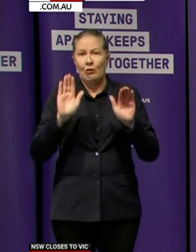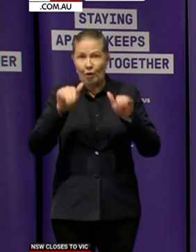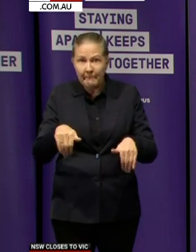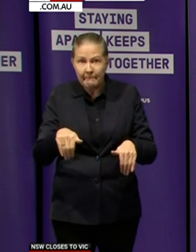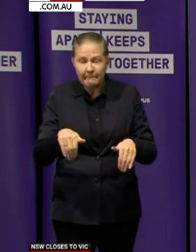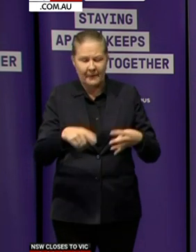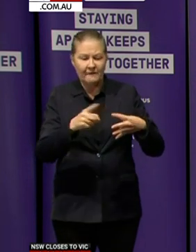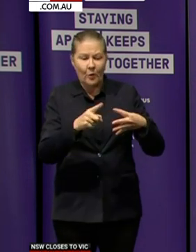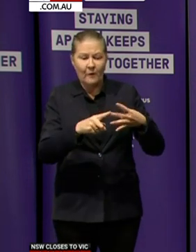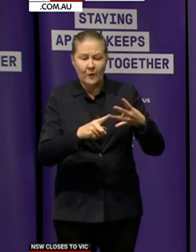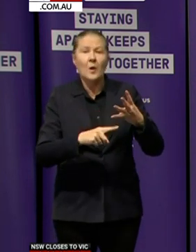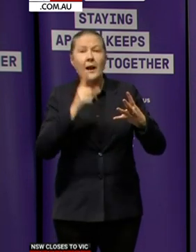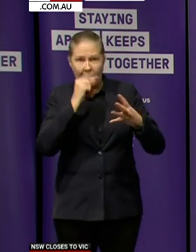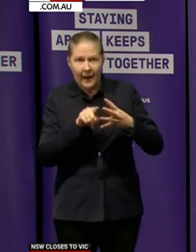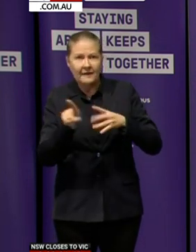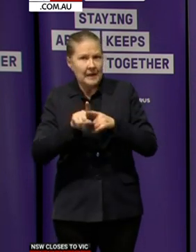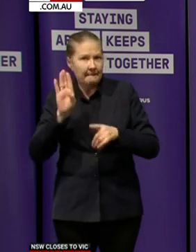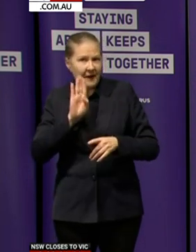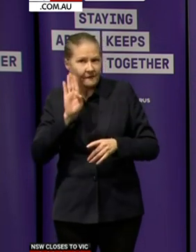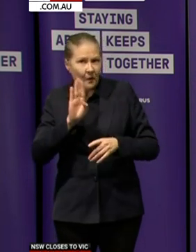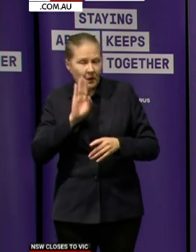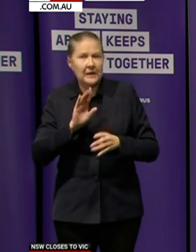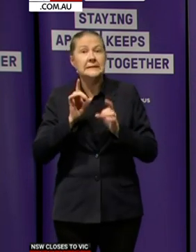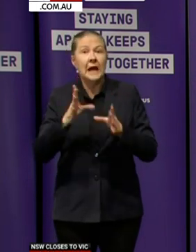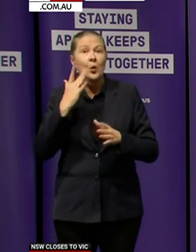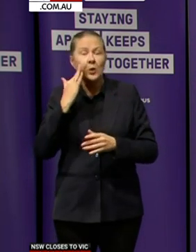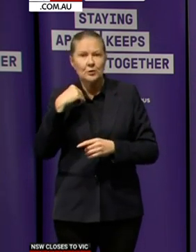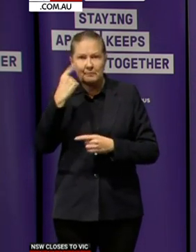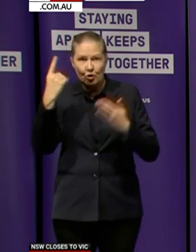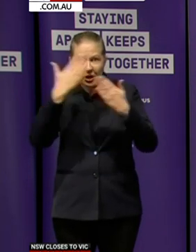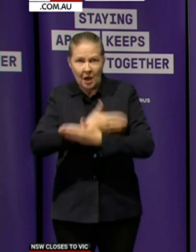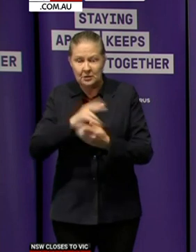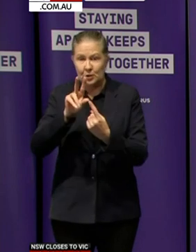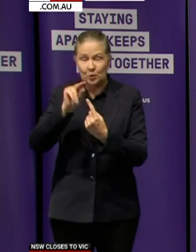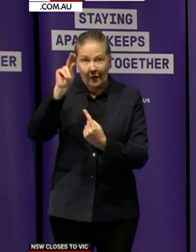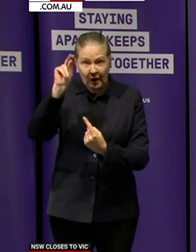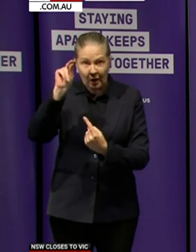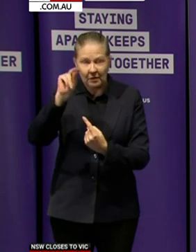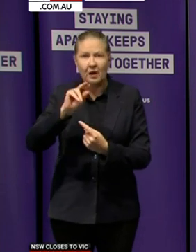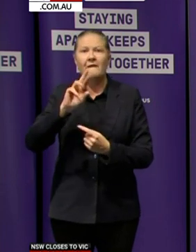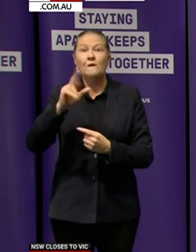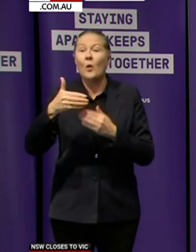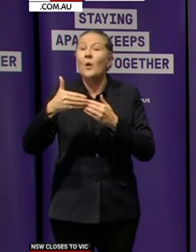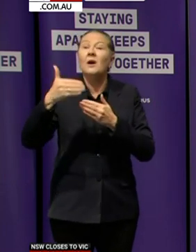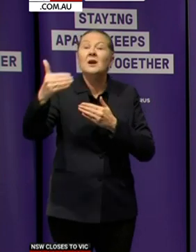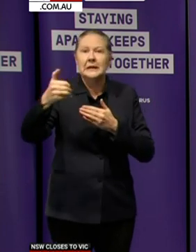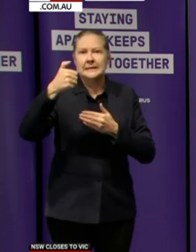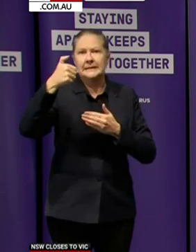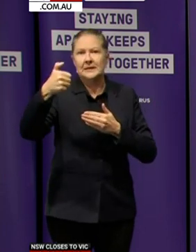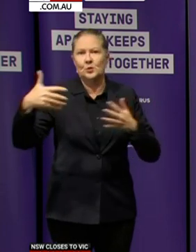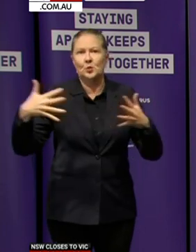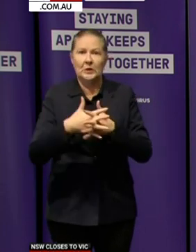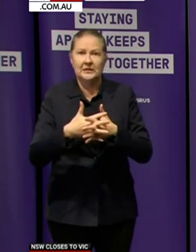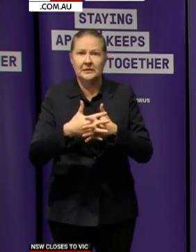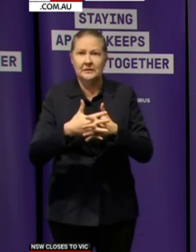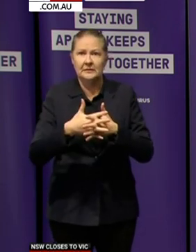effective from midnight tomorrow night for a period of 6 weeks. There is simply no alternative other